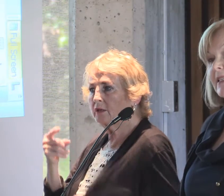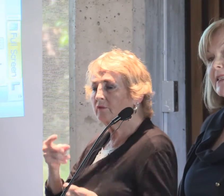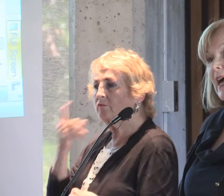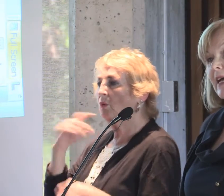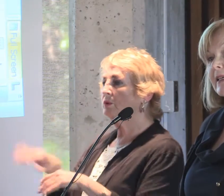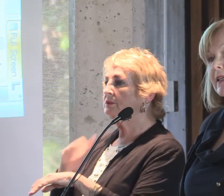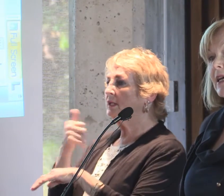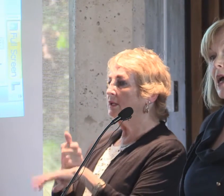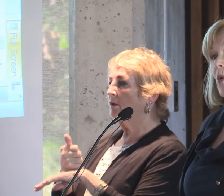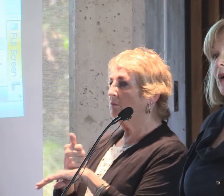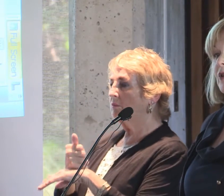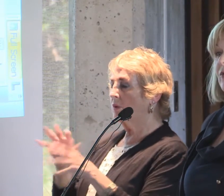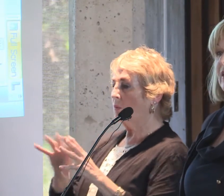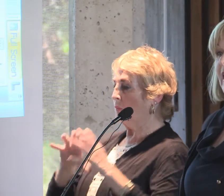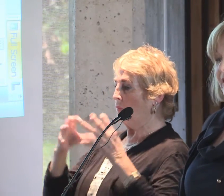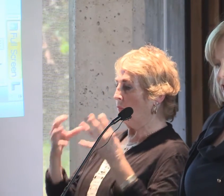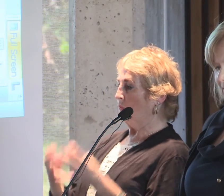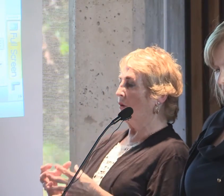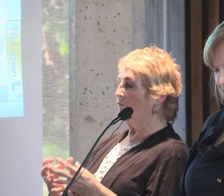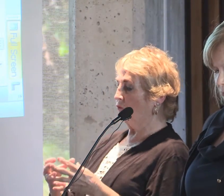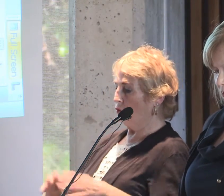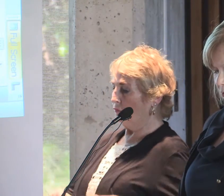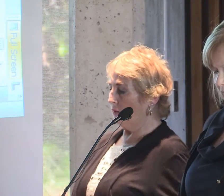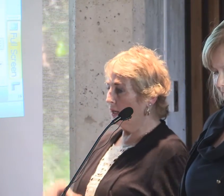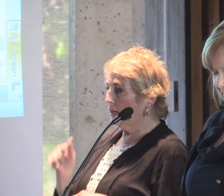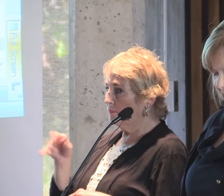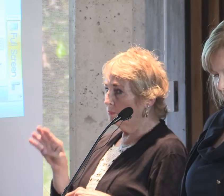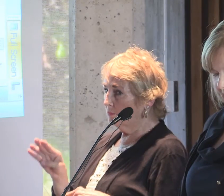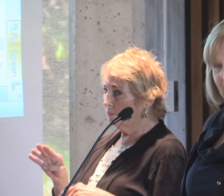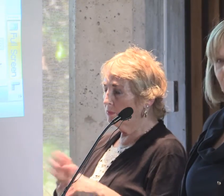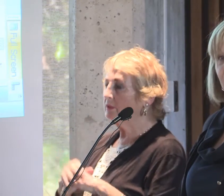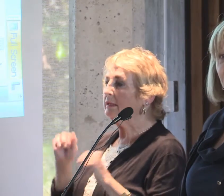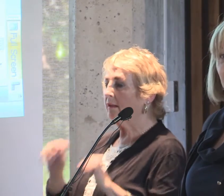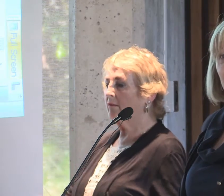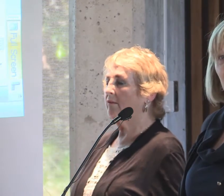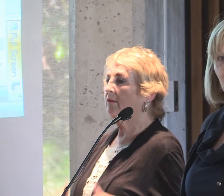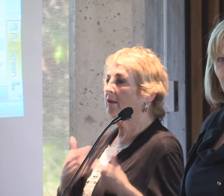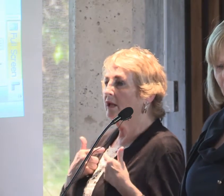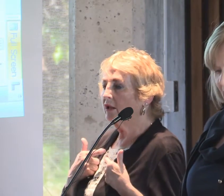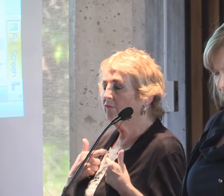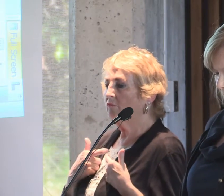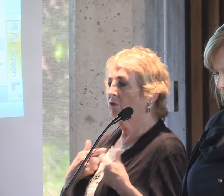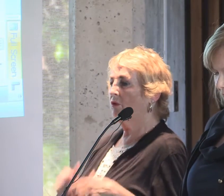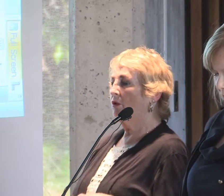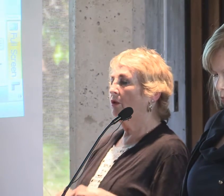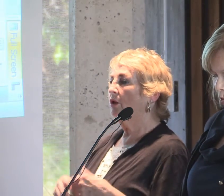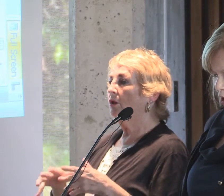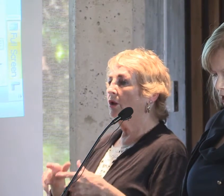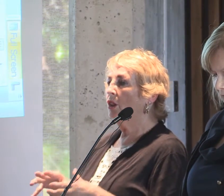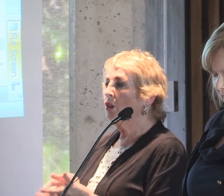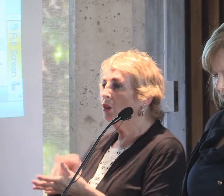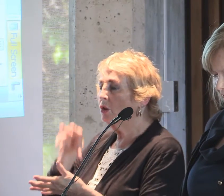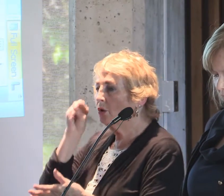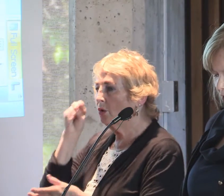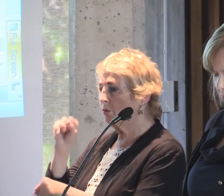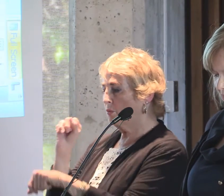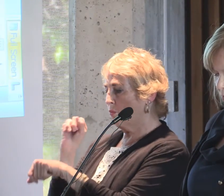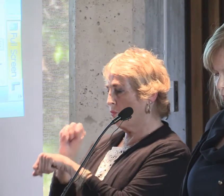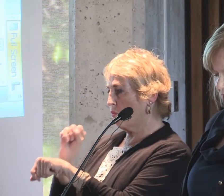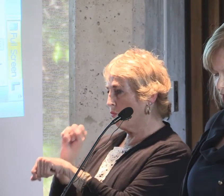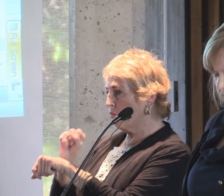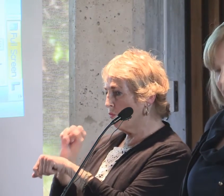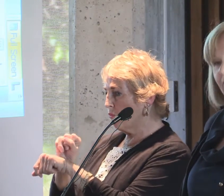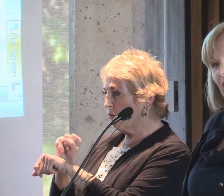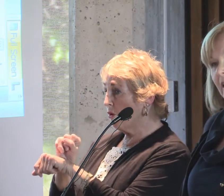create a society where Newfoundlanders and Labradorians can live, can learn, and can work in